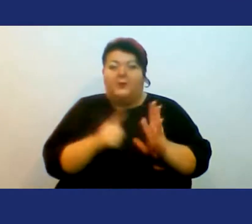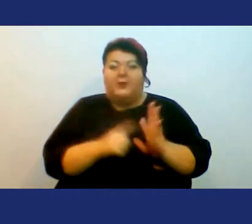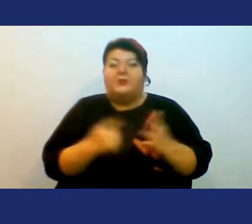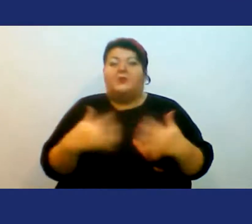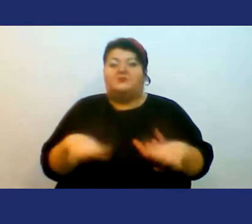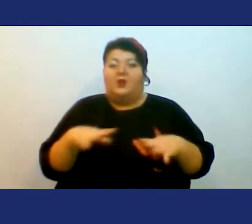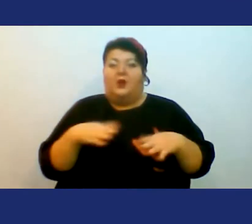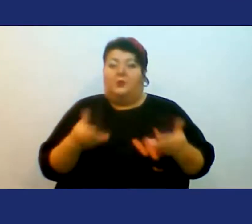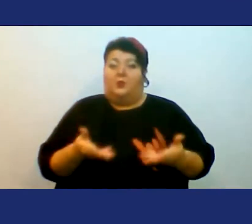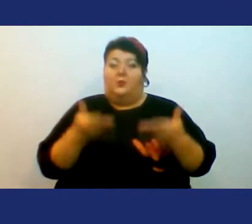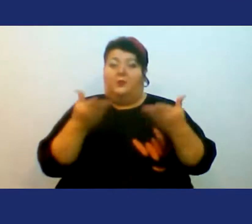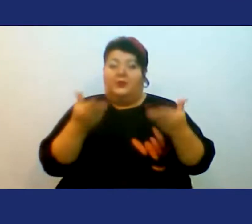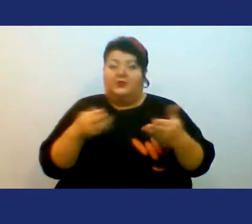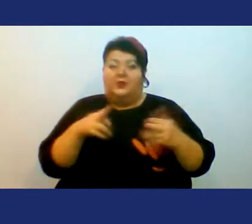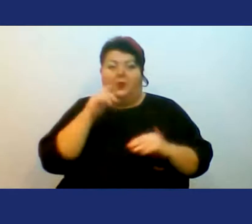Elisa.